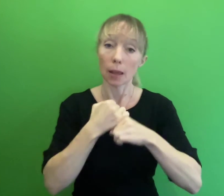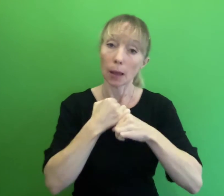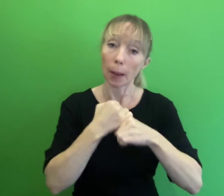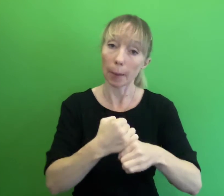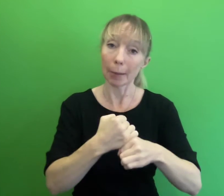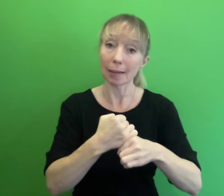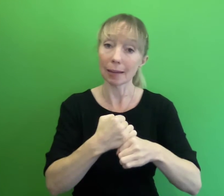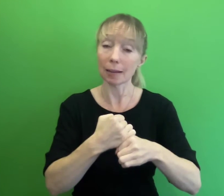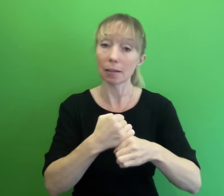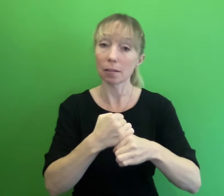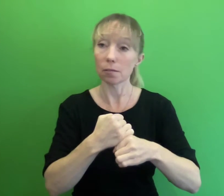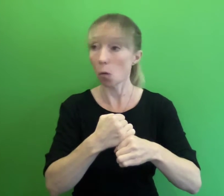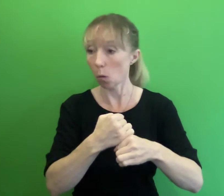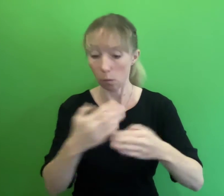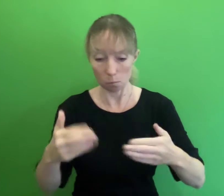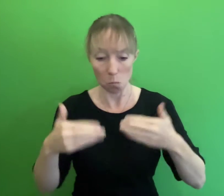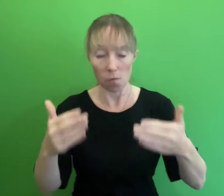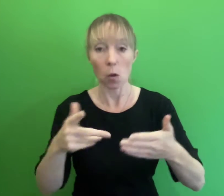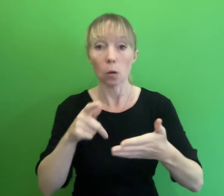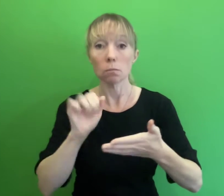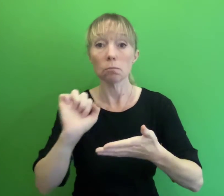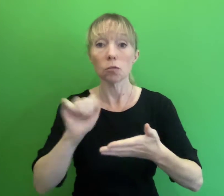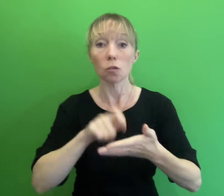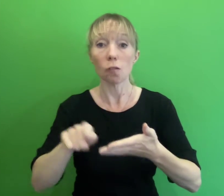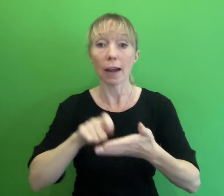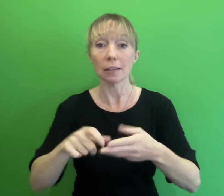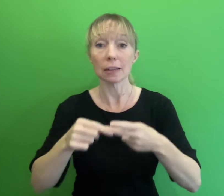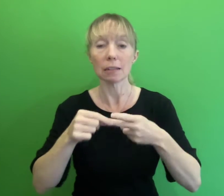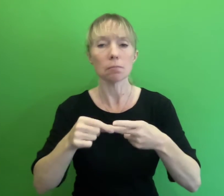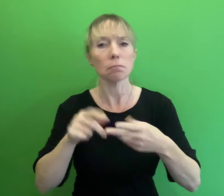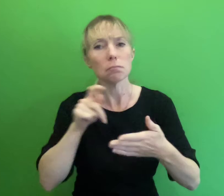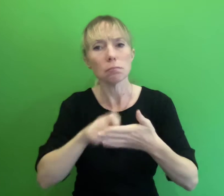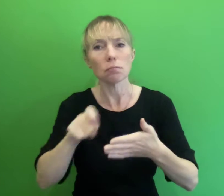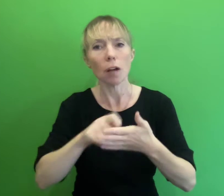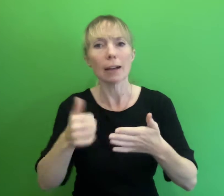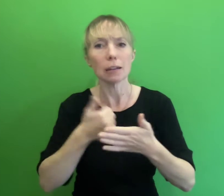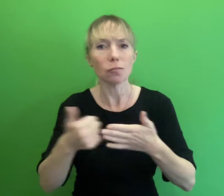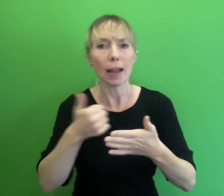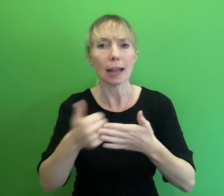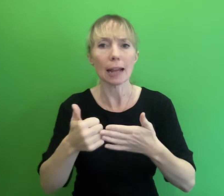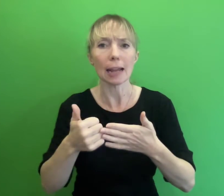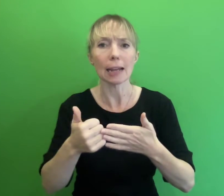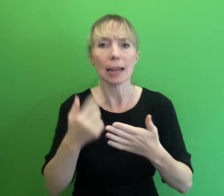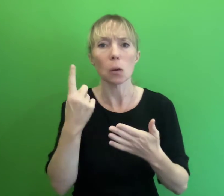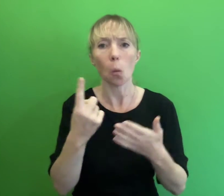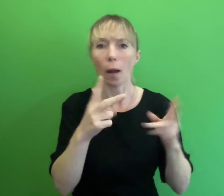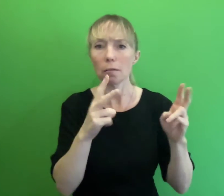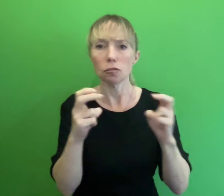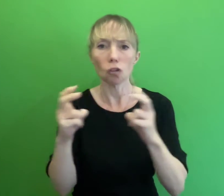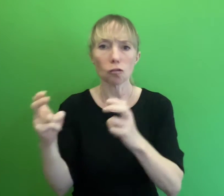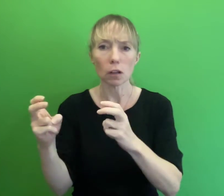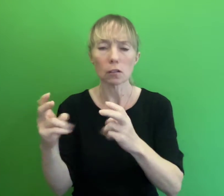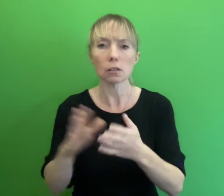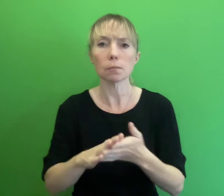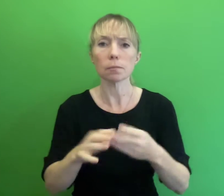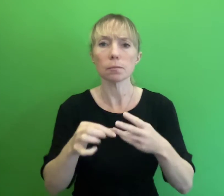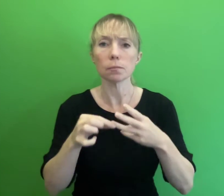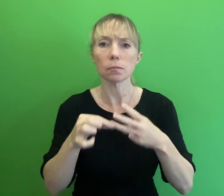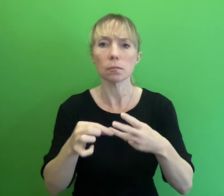writing forward. 2. Writing regularly in at least one of the retreat's genres. And 3. Interested